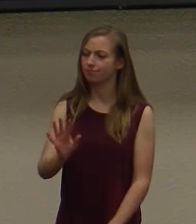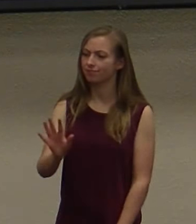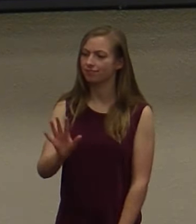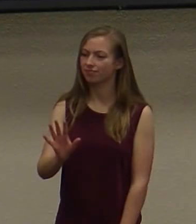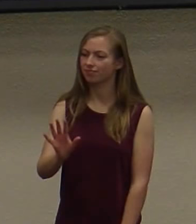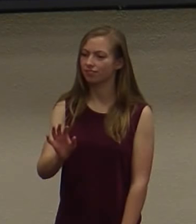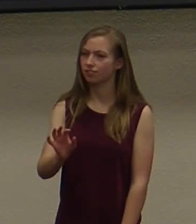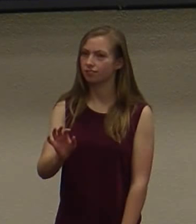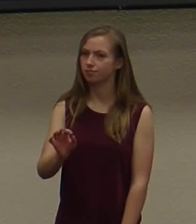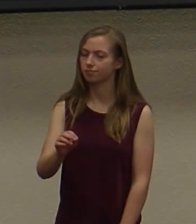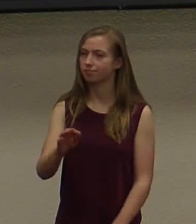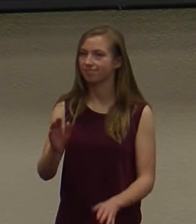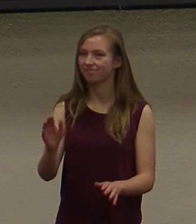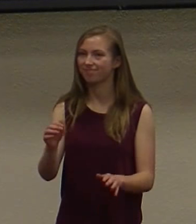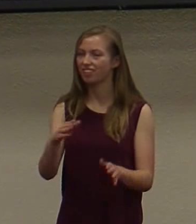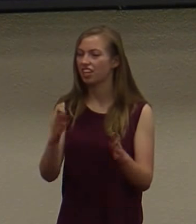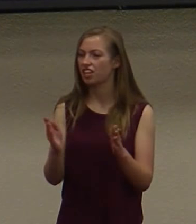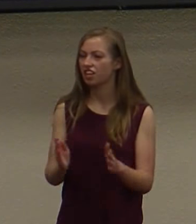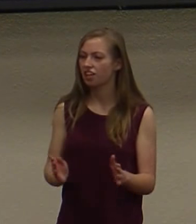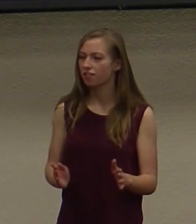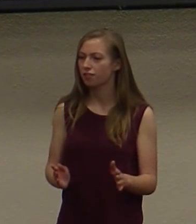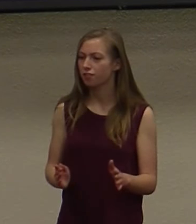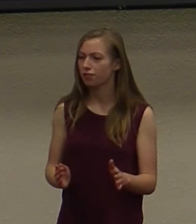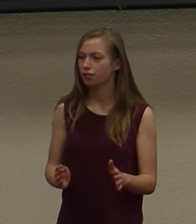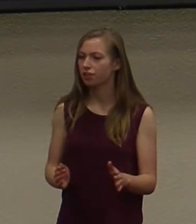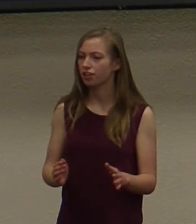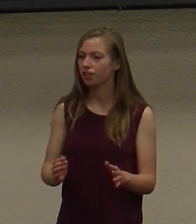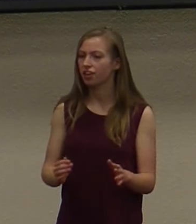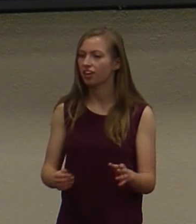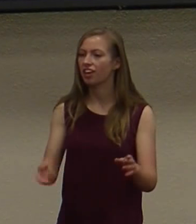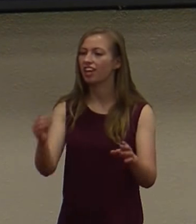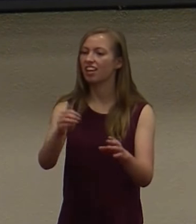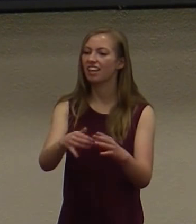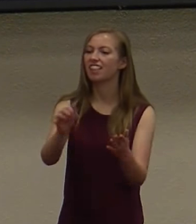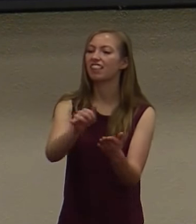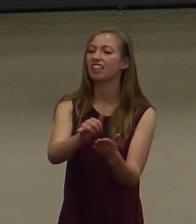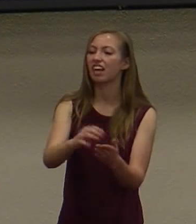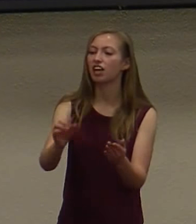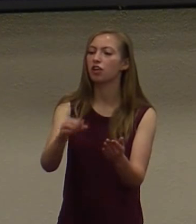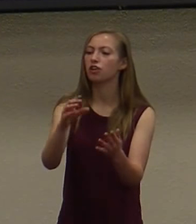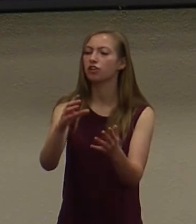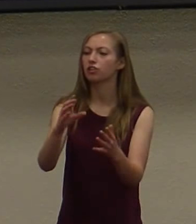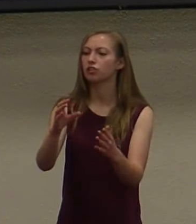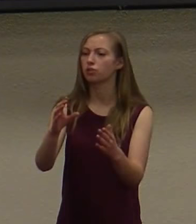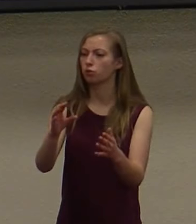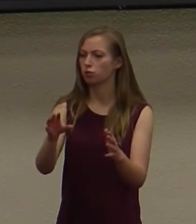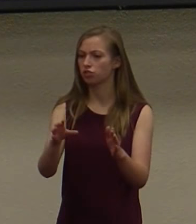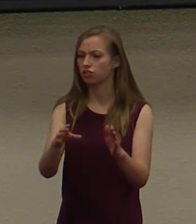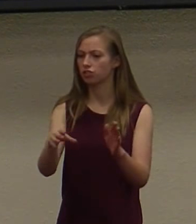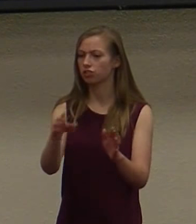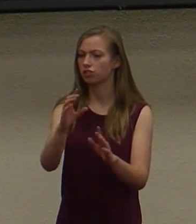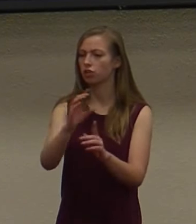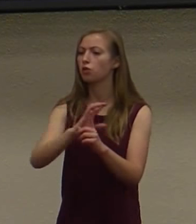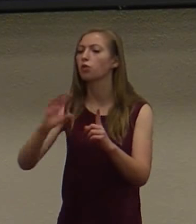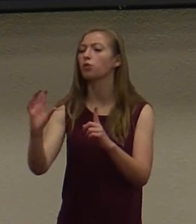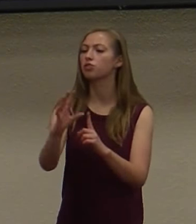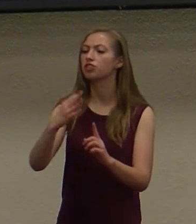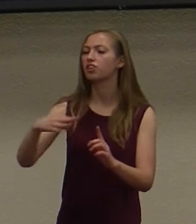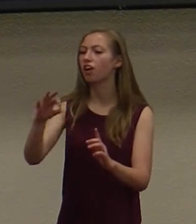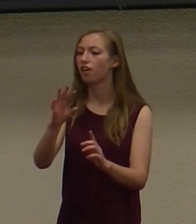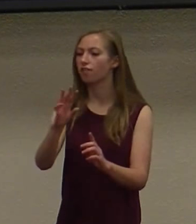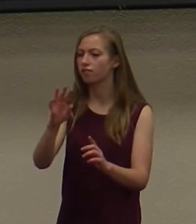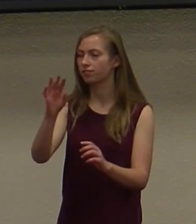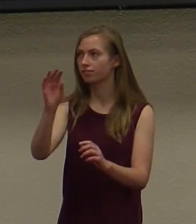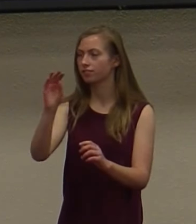never really having been in that culture of the West that you can find in Singapore. They